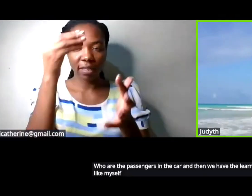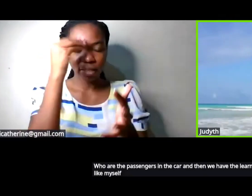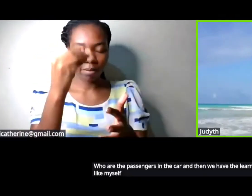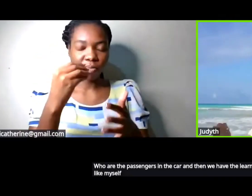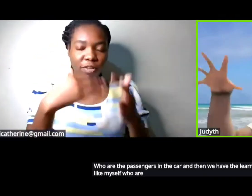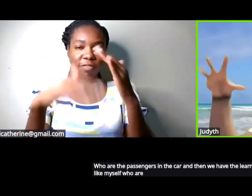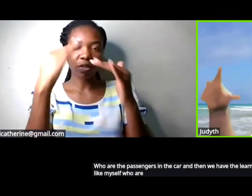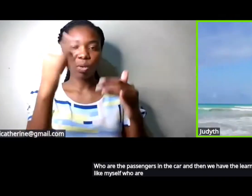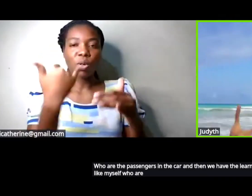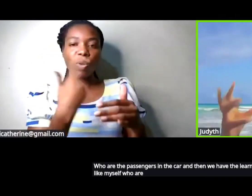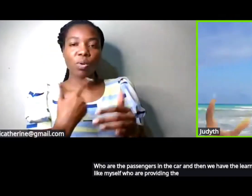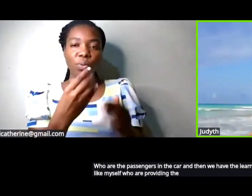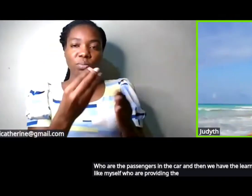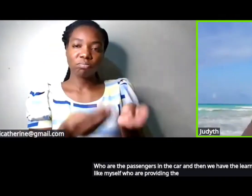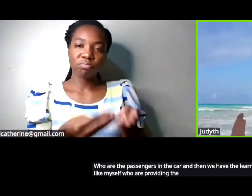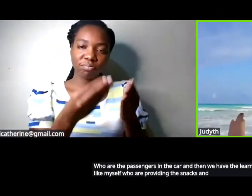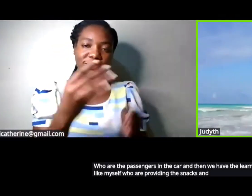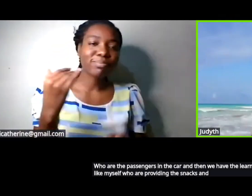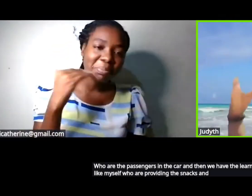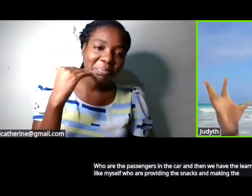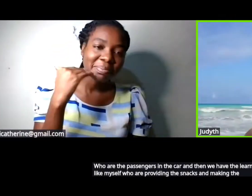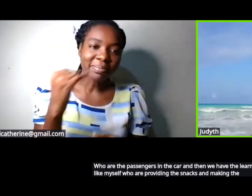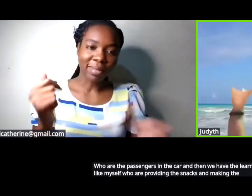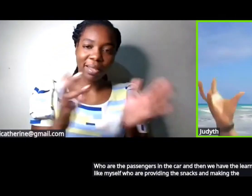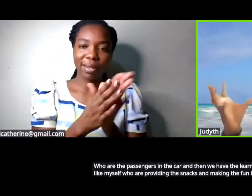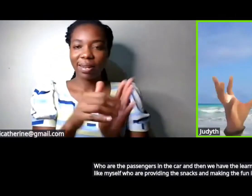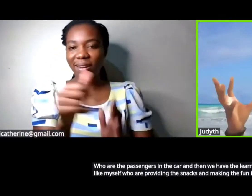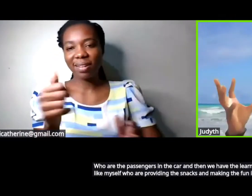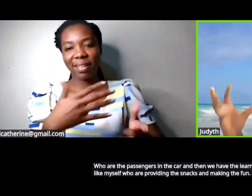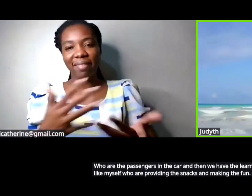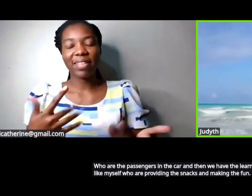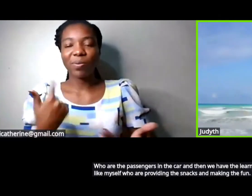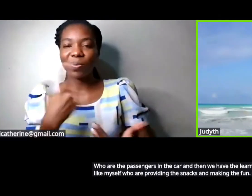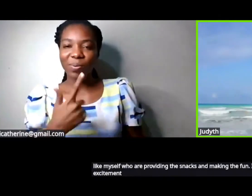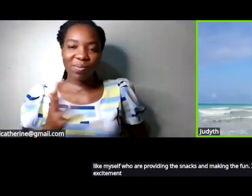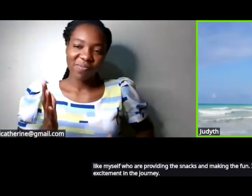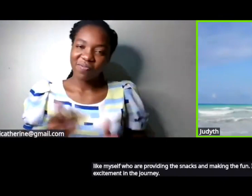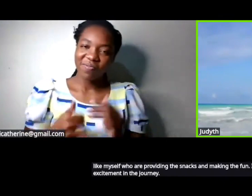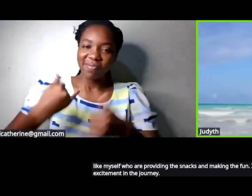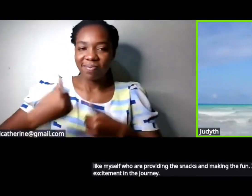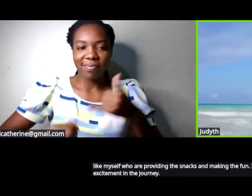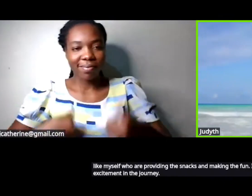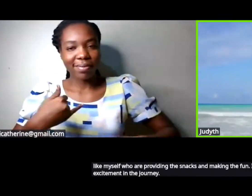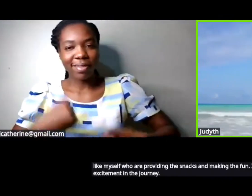providing the snacks and making the fun, the whole excitement in the journey.